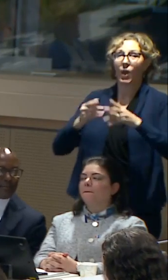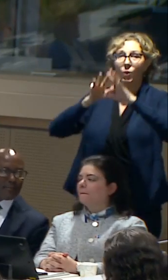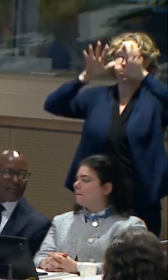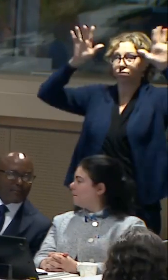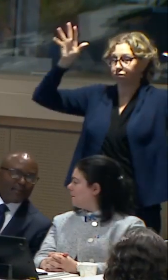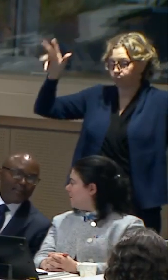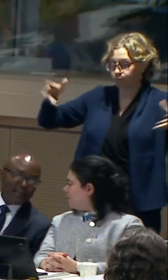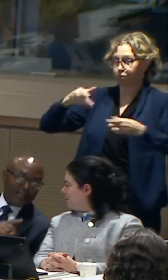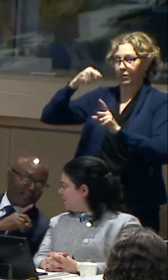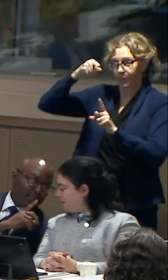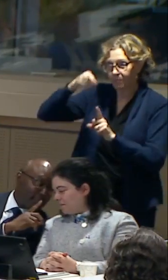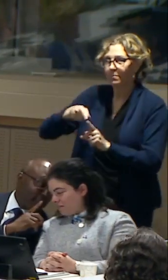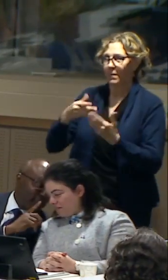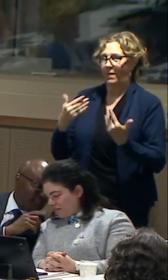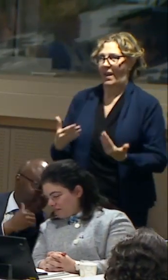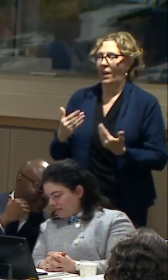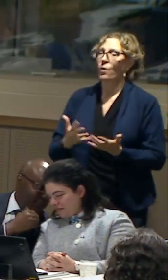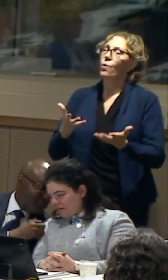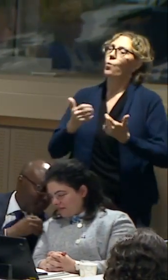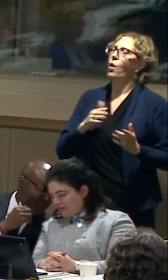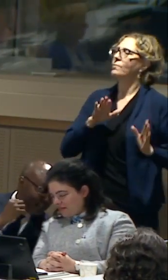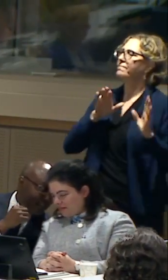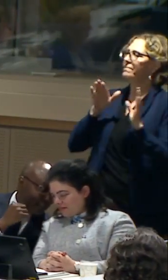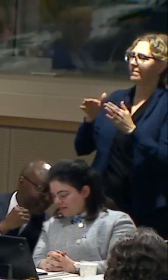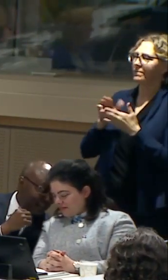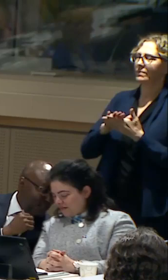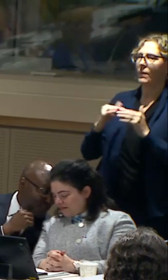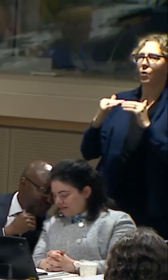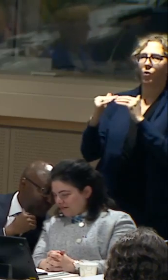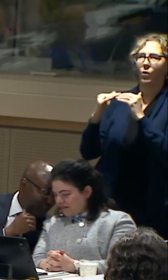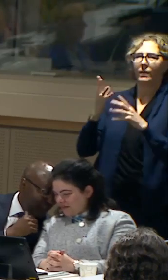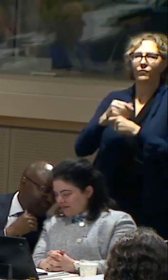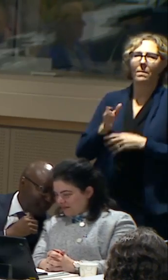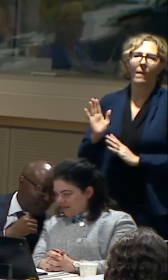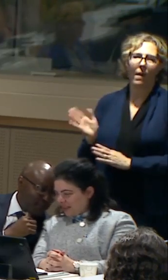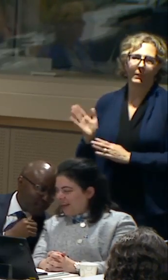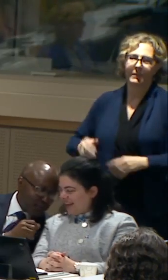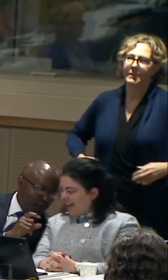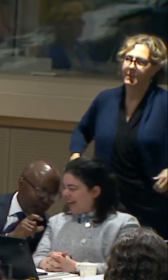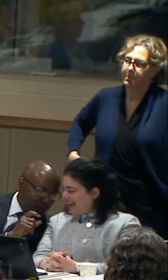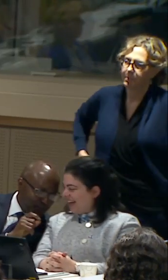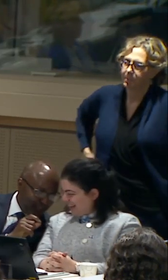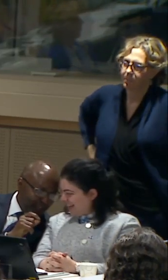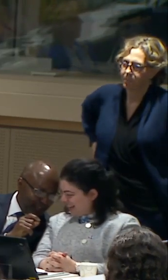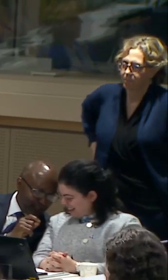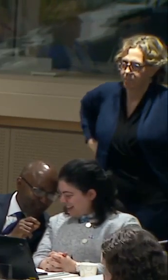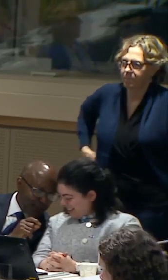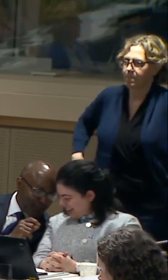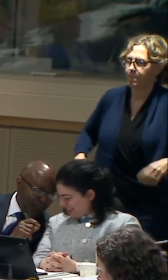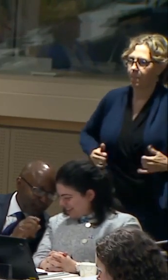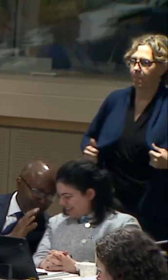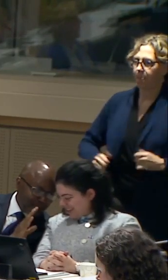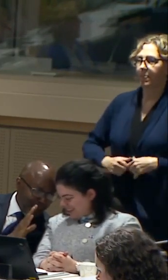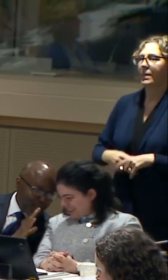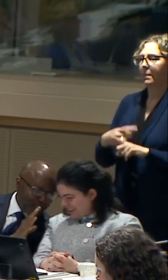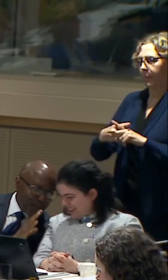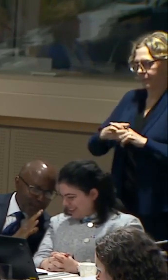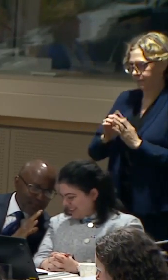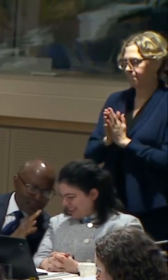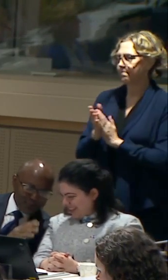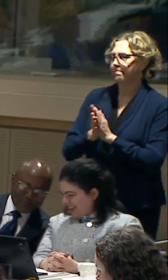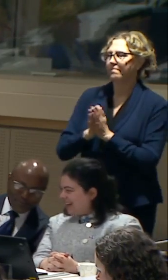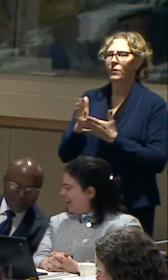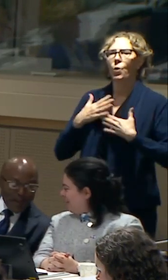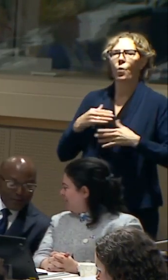We'll actually start by going over to our colleagues, back to our colleagues in the Bahamas, and having also an experience of